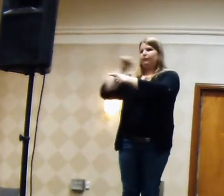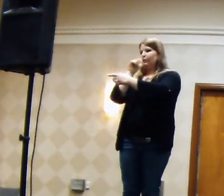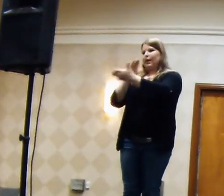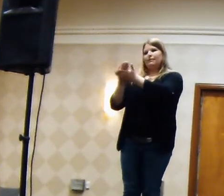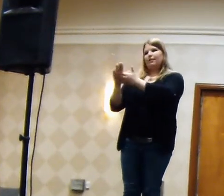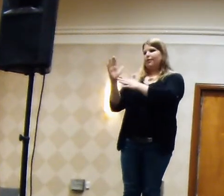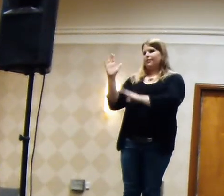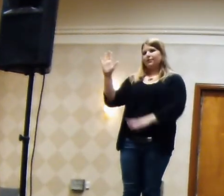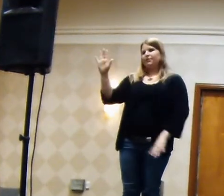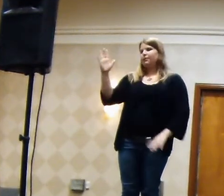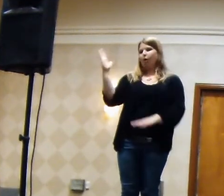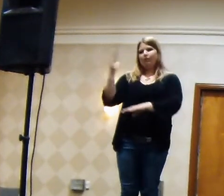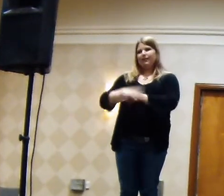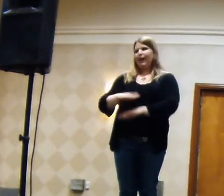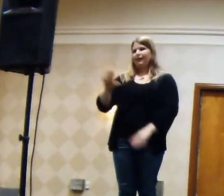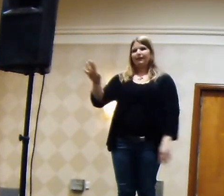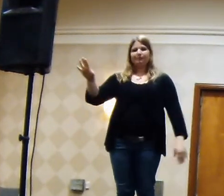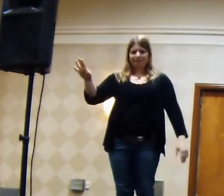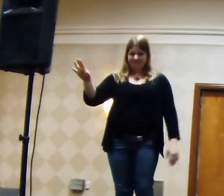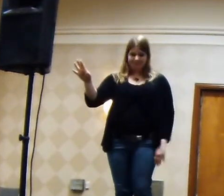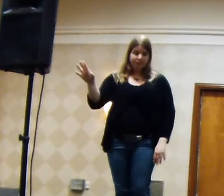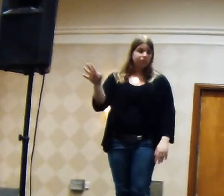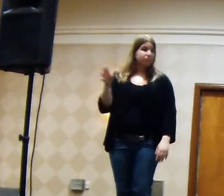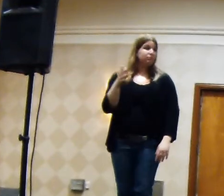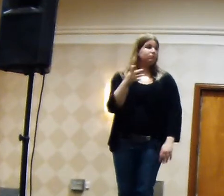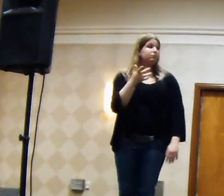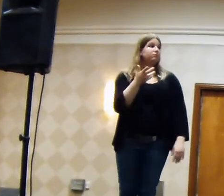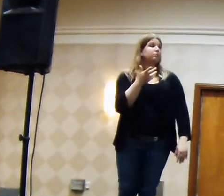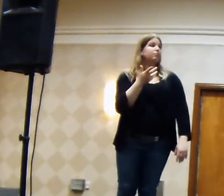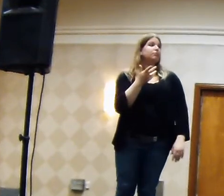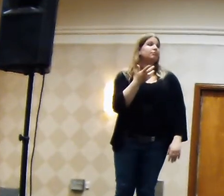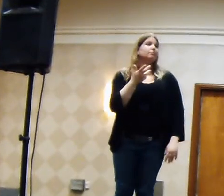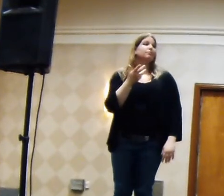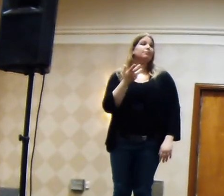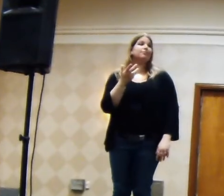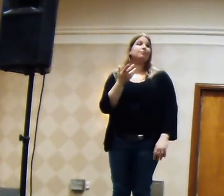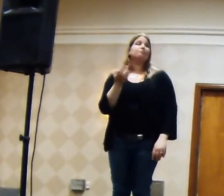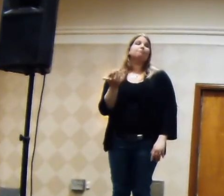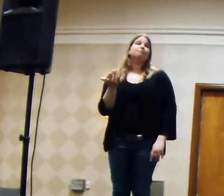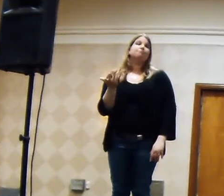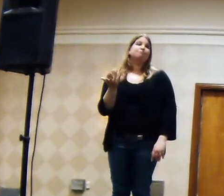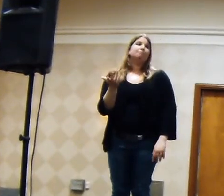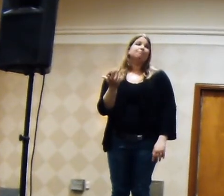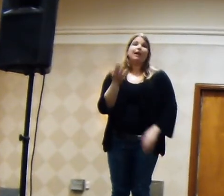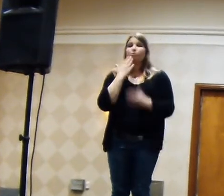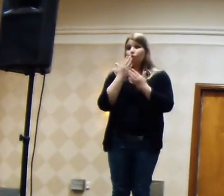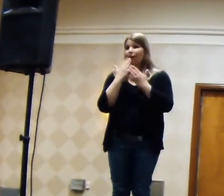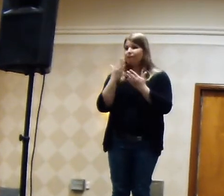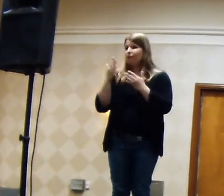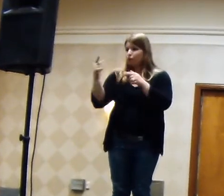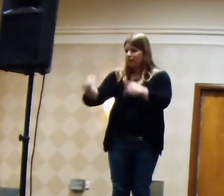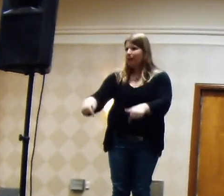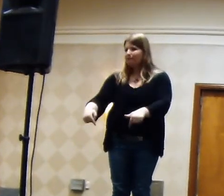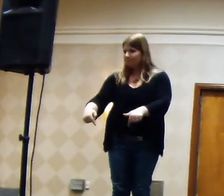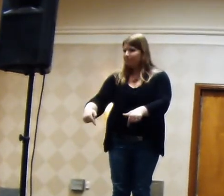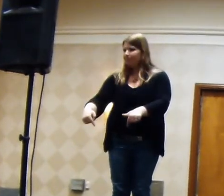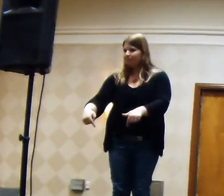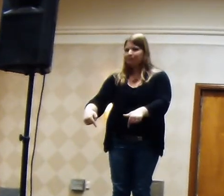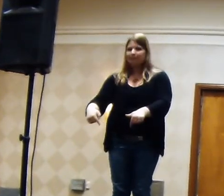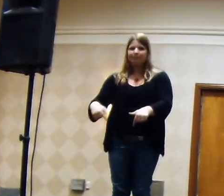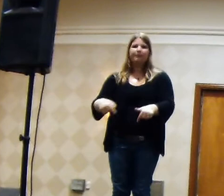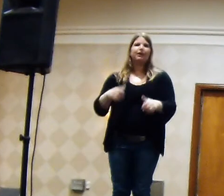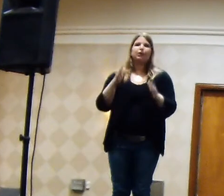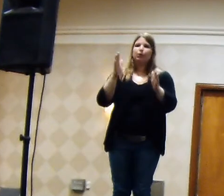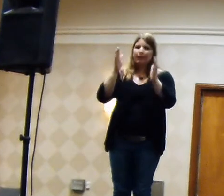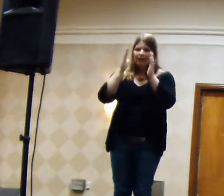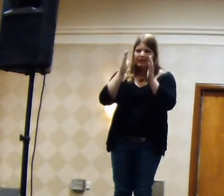But, I don't know. I think that I'm so grateful that you all came here, that you're willing to listen to me,